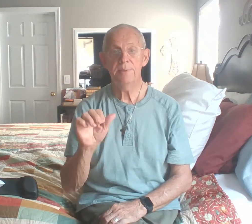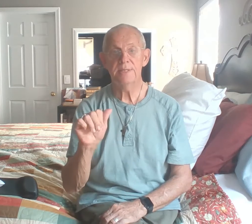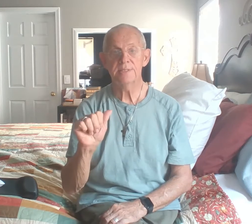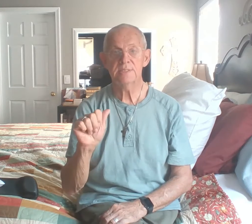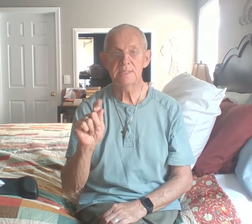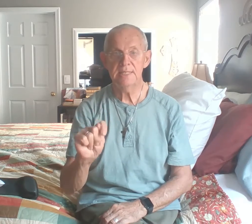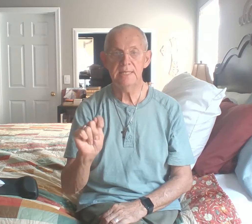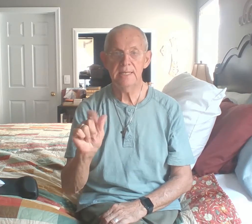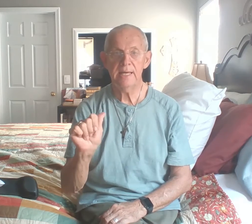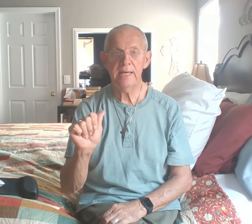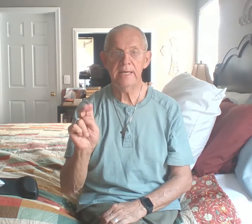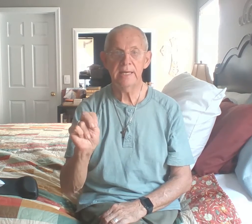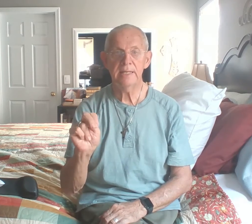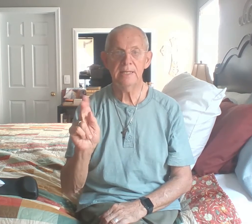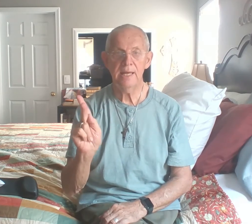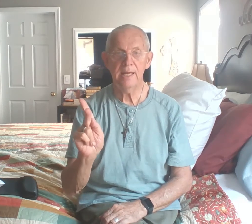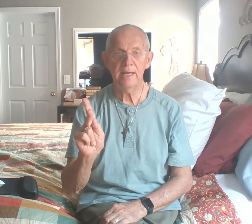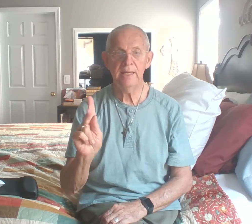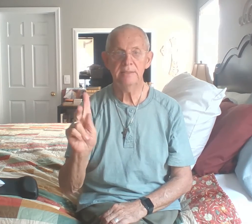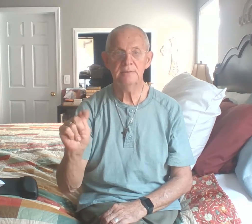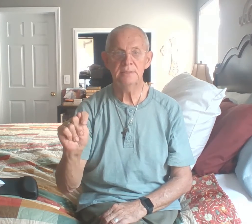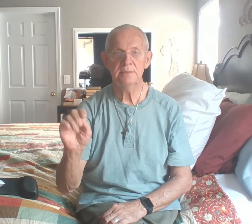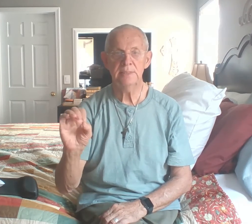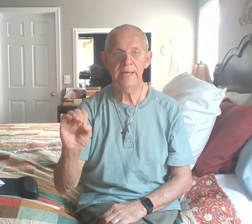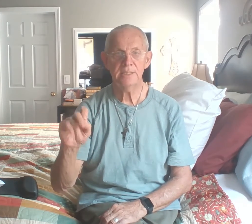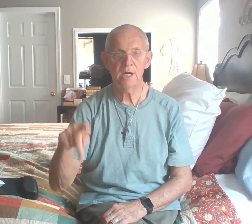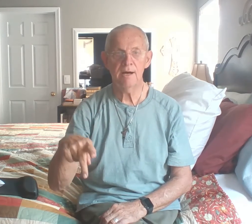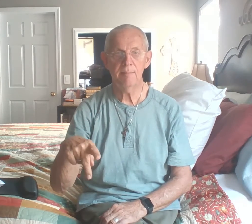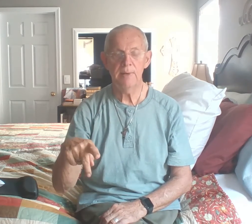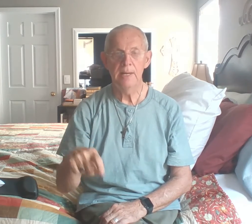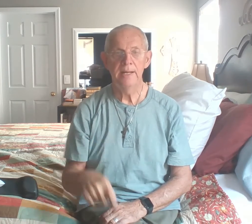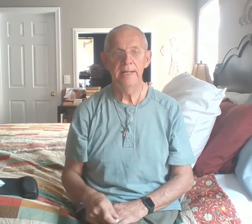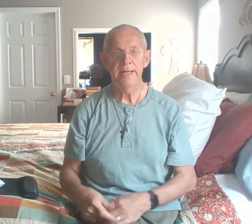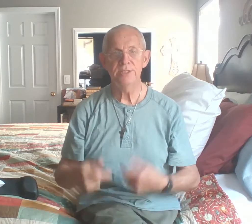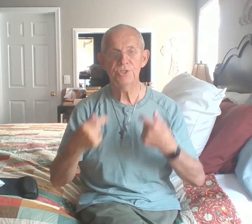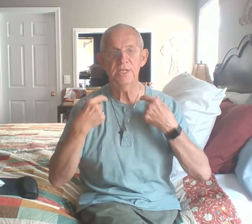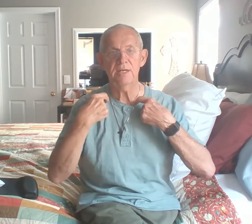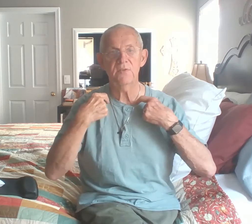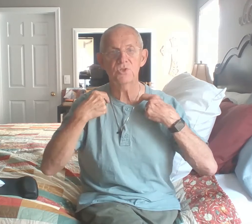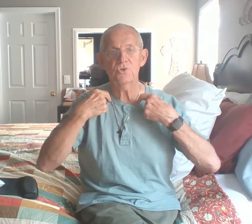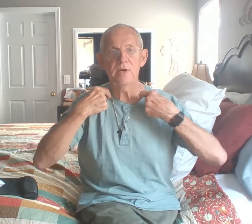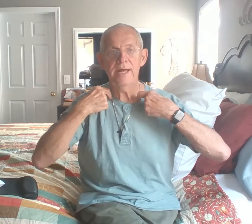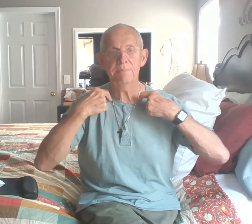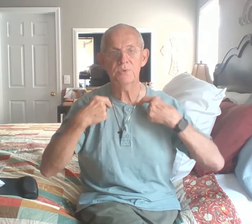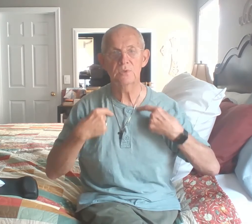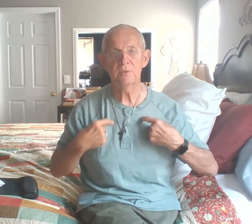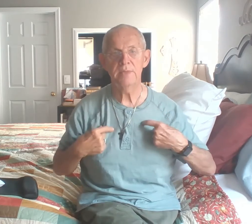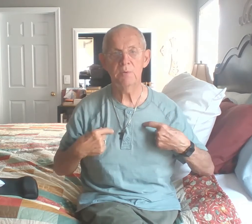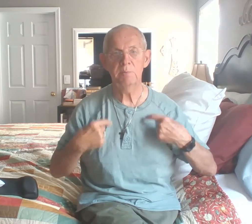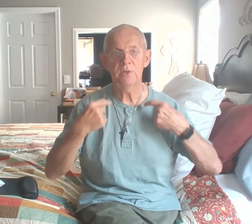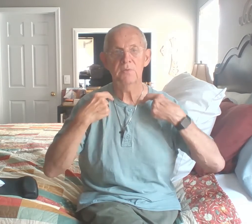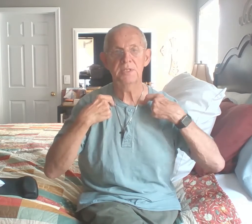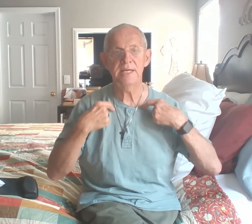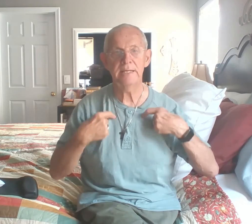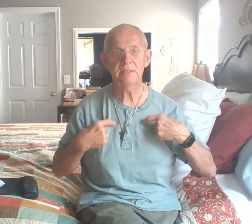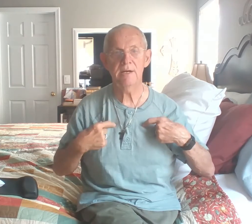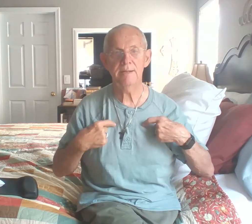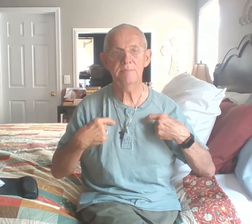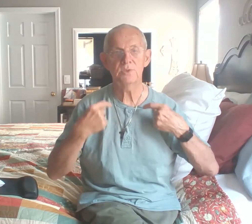is T-A-N-K, tank top. And just think of the straps that would be on the tank top. So you